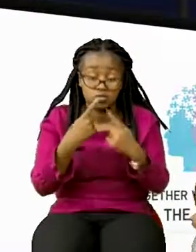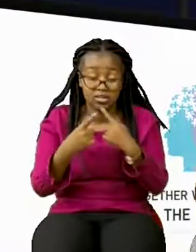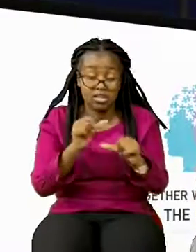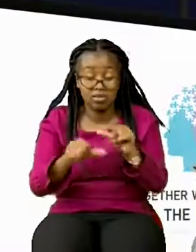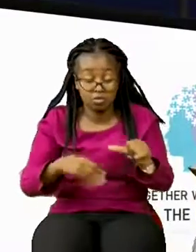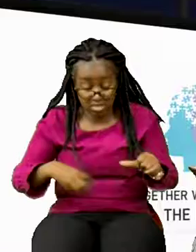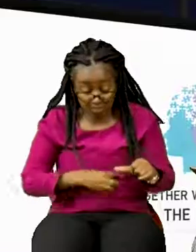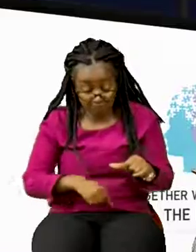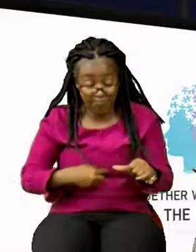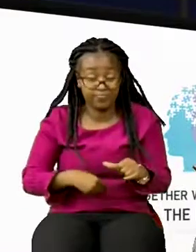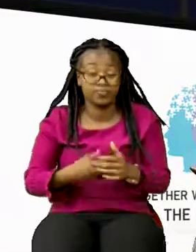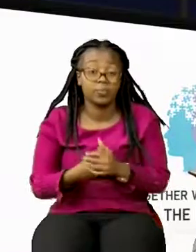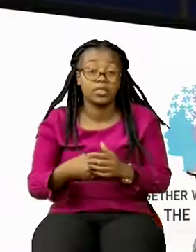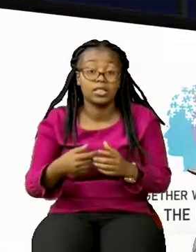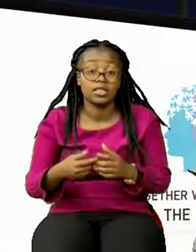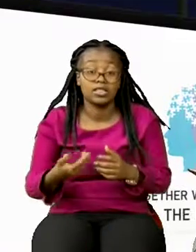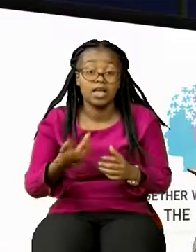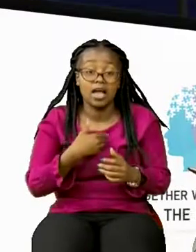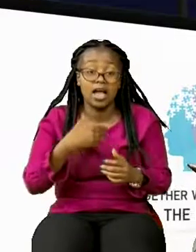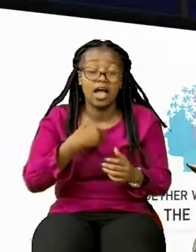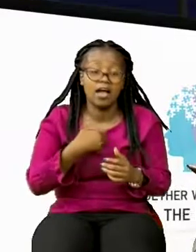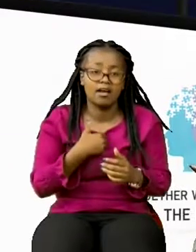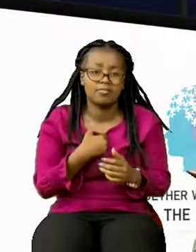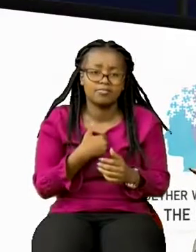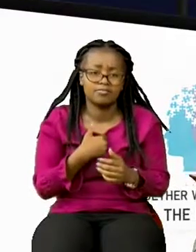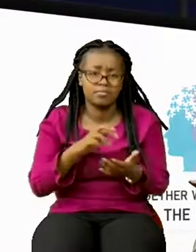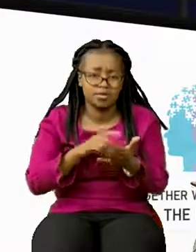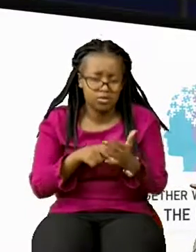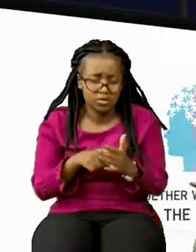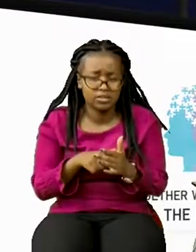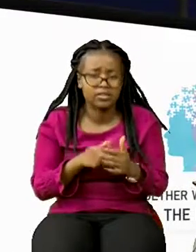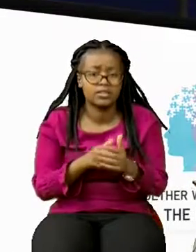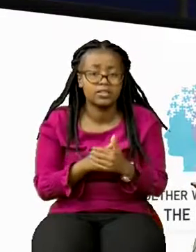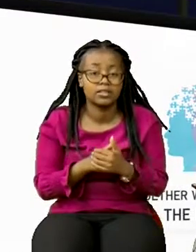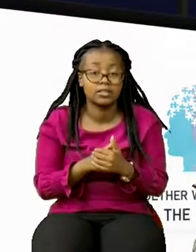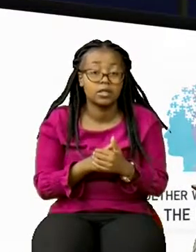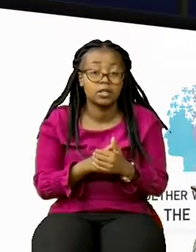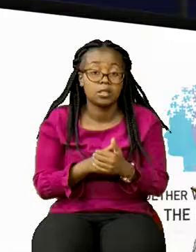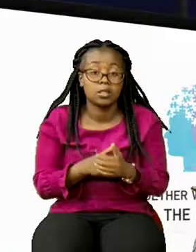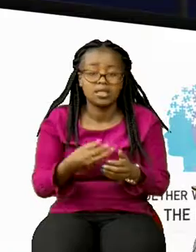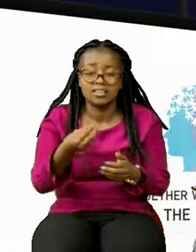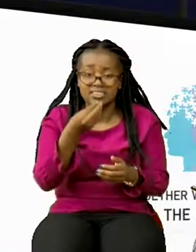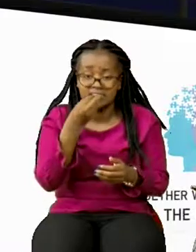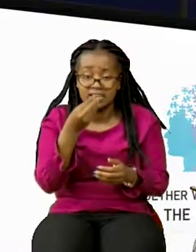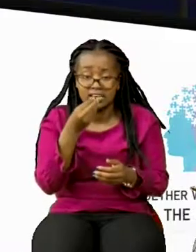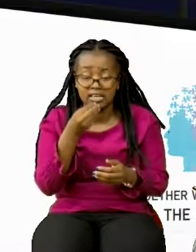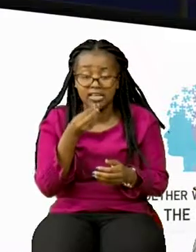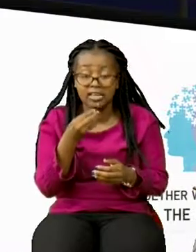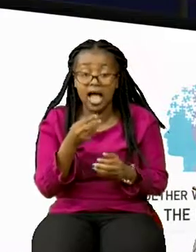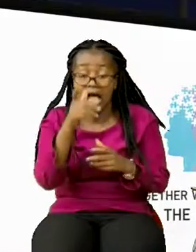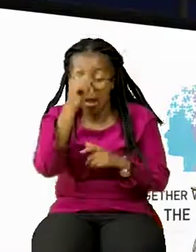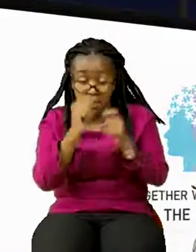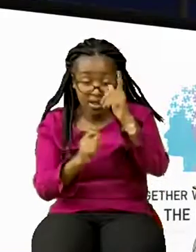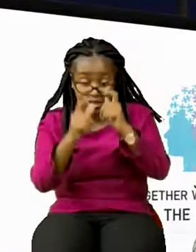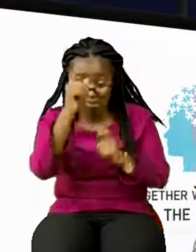issues, you will find that they are lactose intolerant. This means that their tolerance to milk could be high. We always